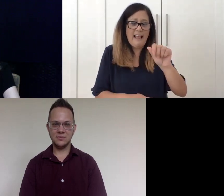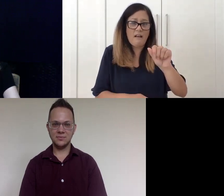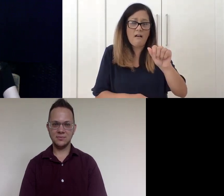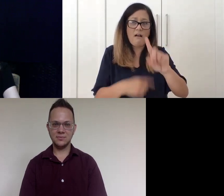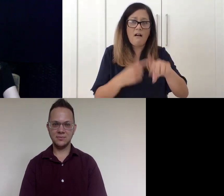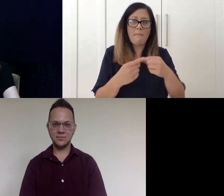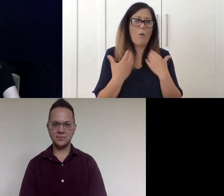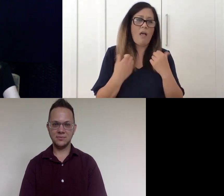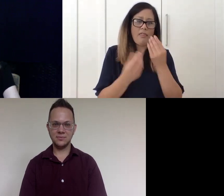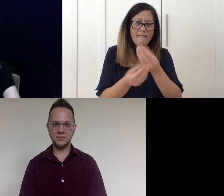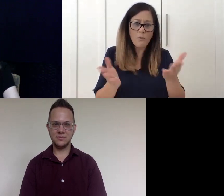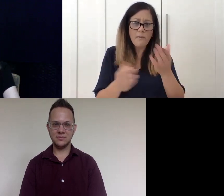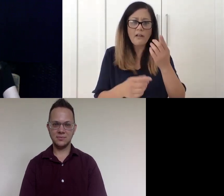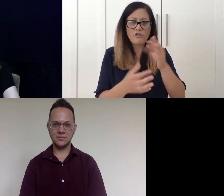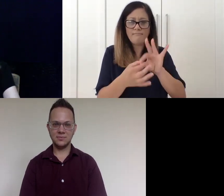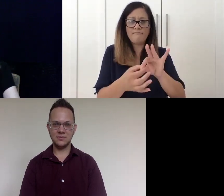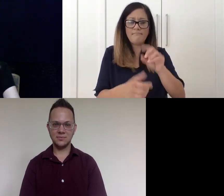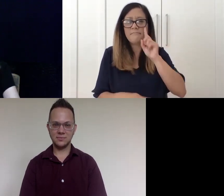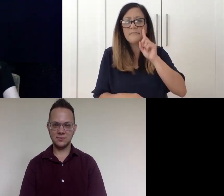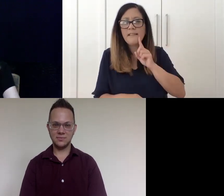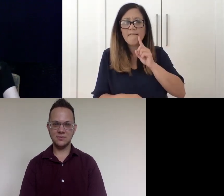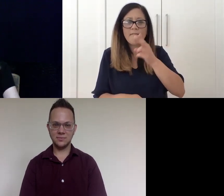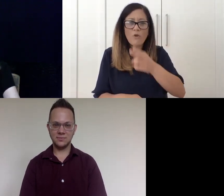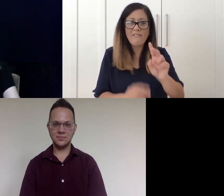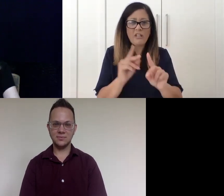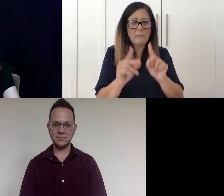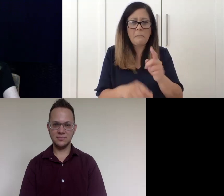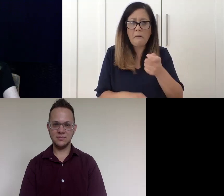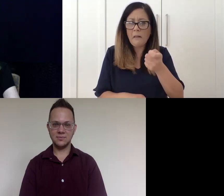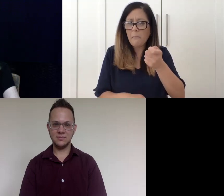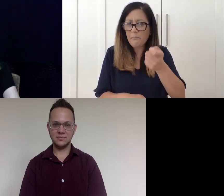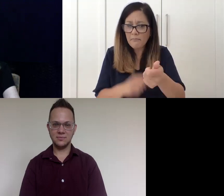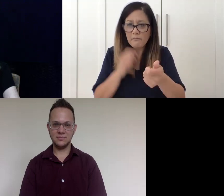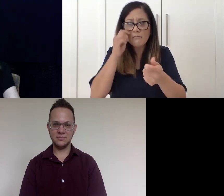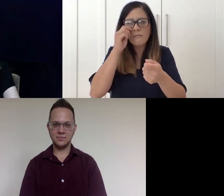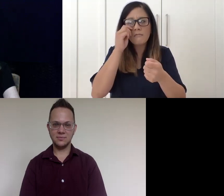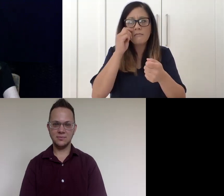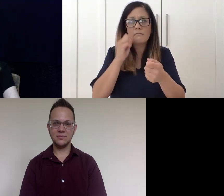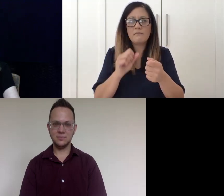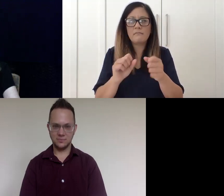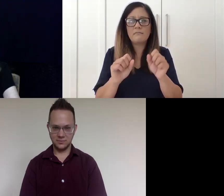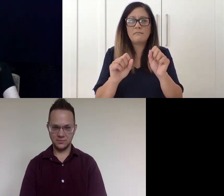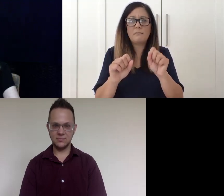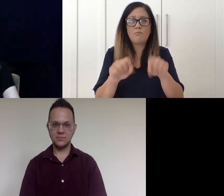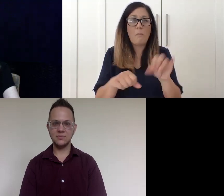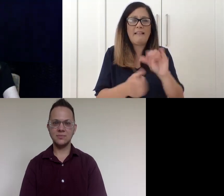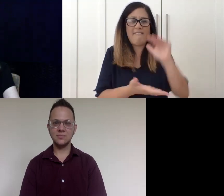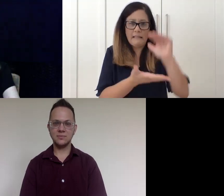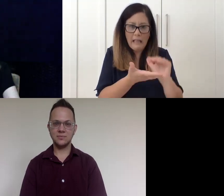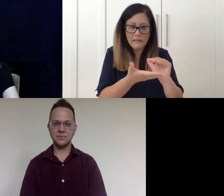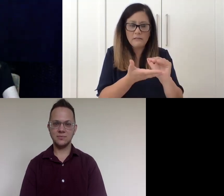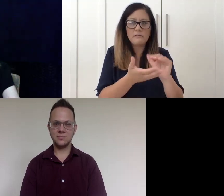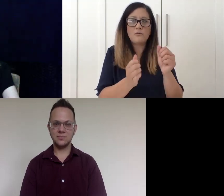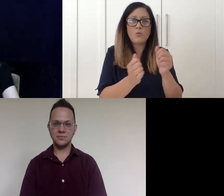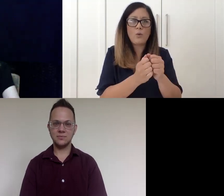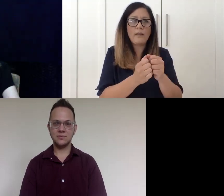in general about health information pertaining to deaf and hard of hearing people. It's very scarce right now.